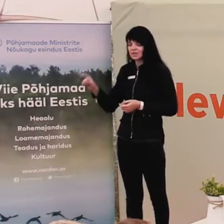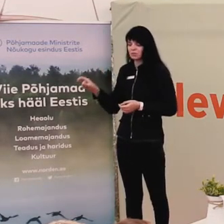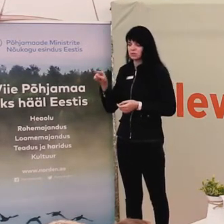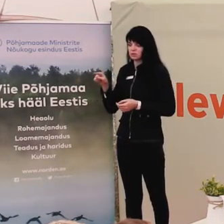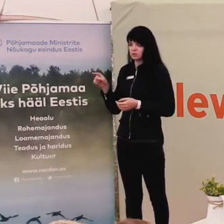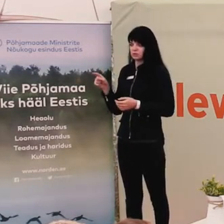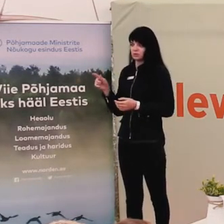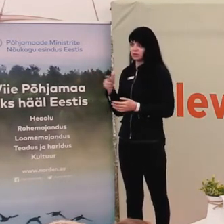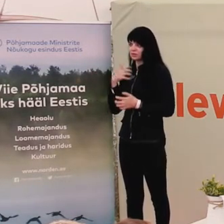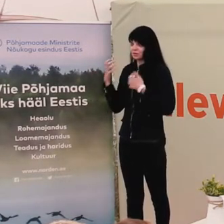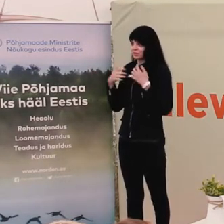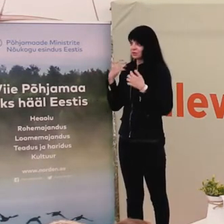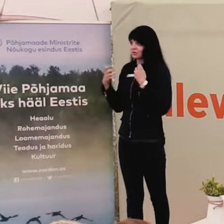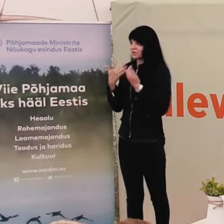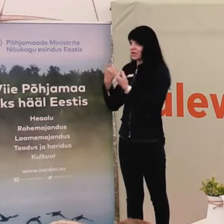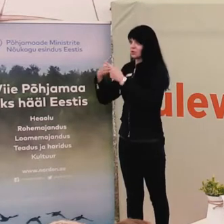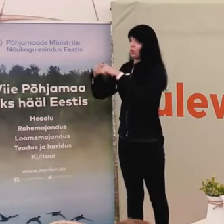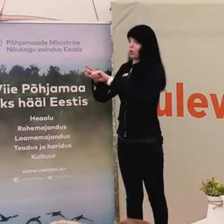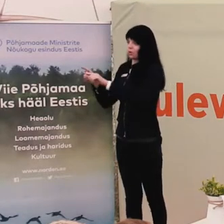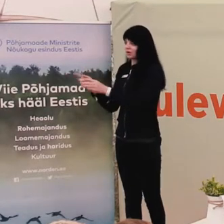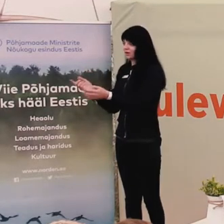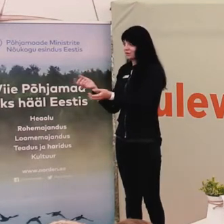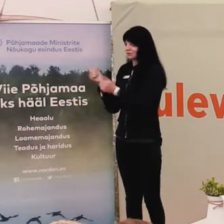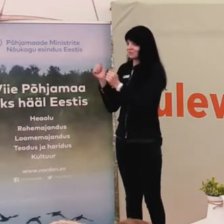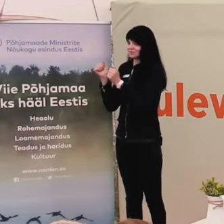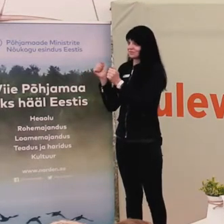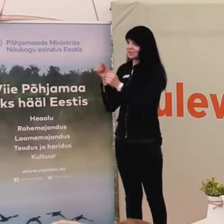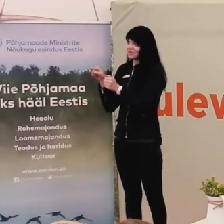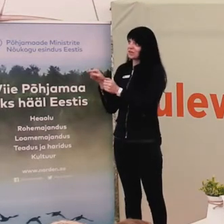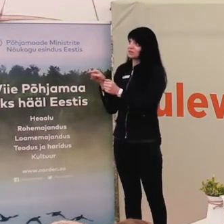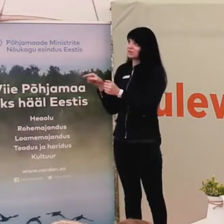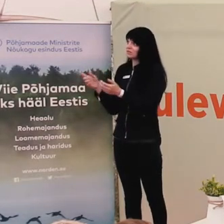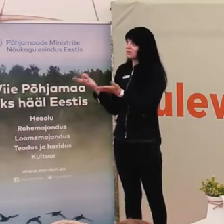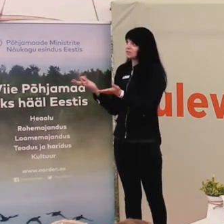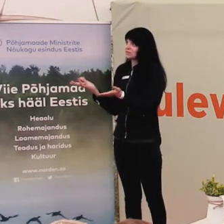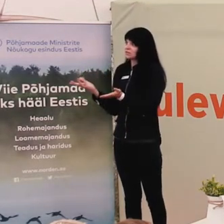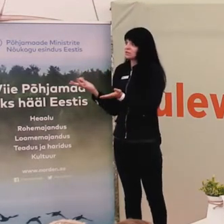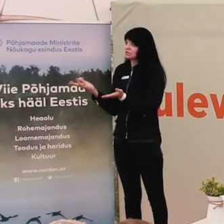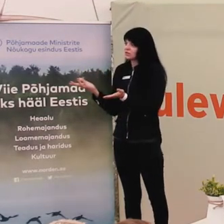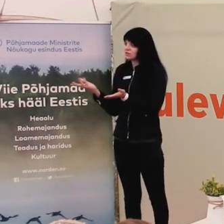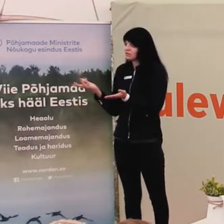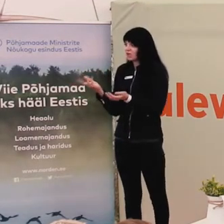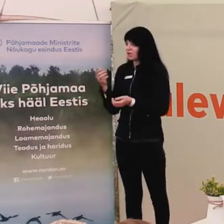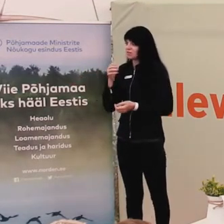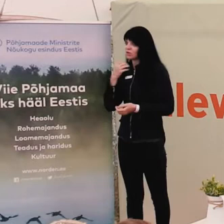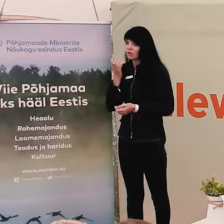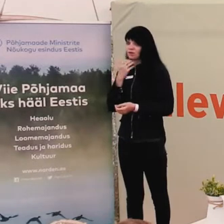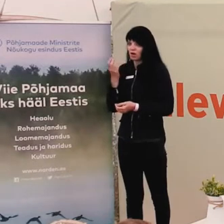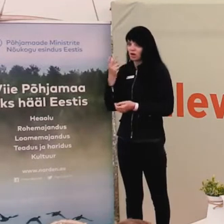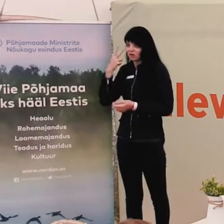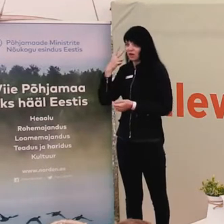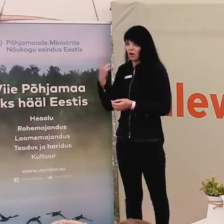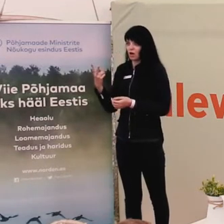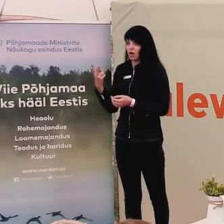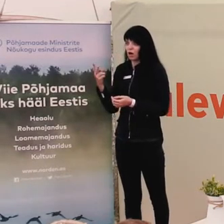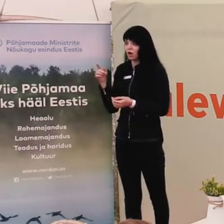optimistic towards technology, towards techno fixes and so on, and they don't want to see